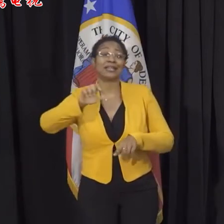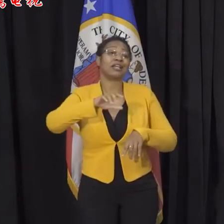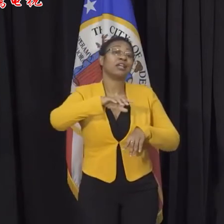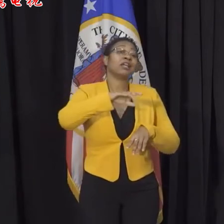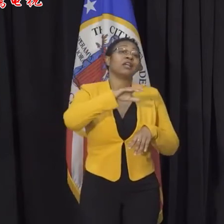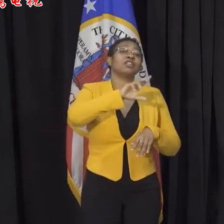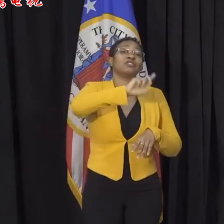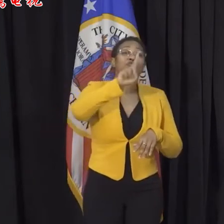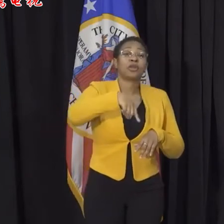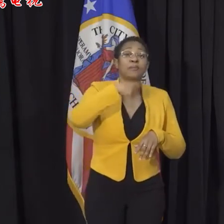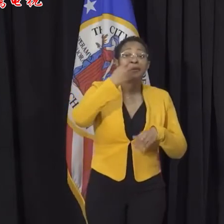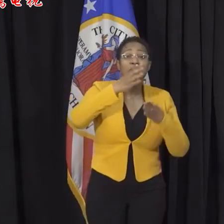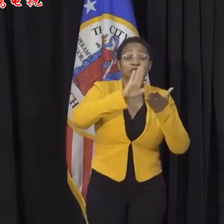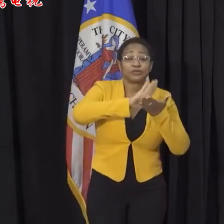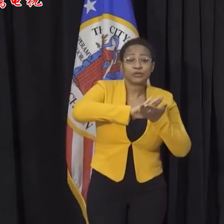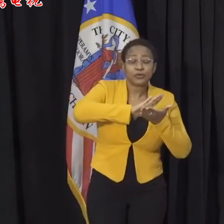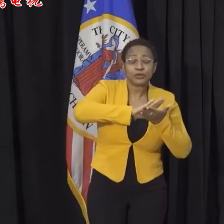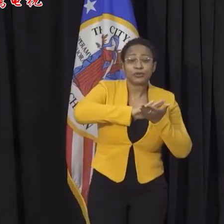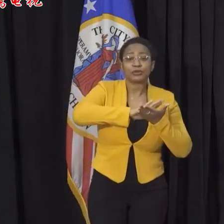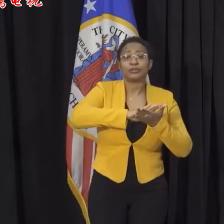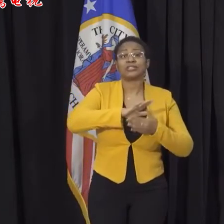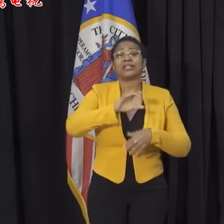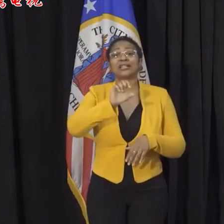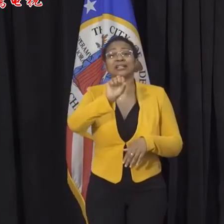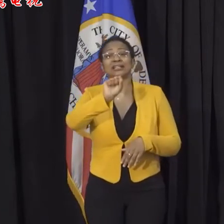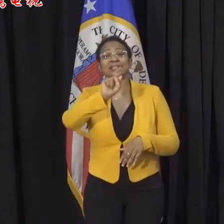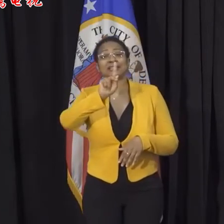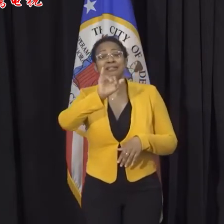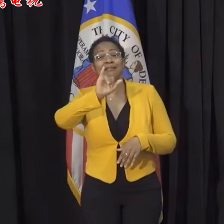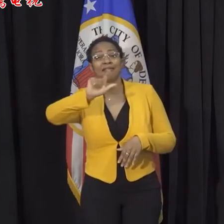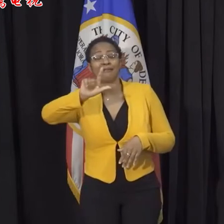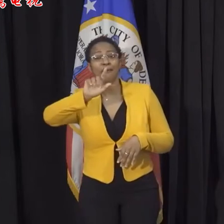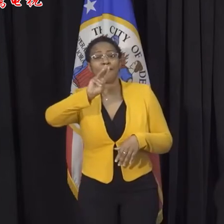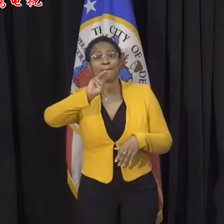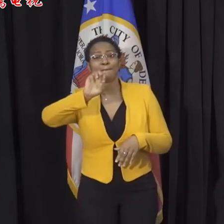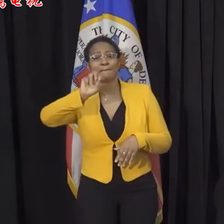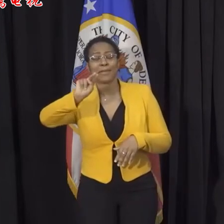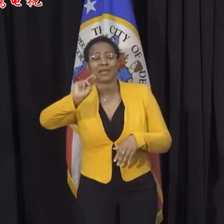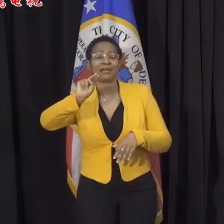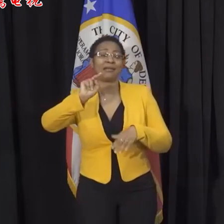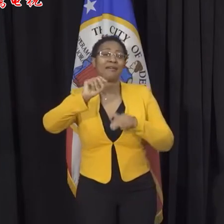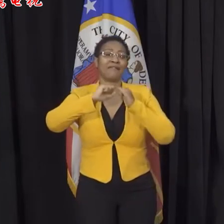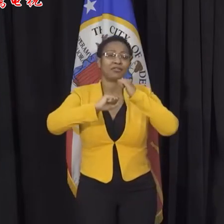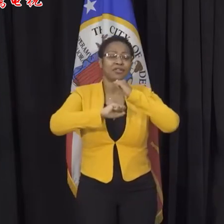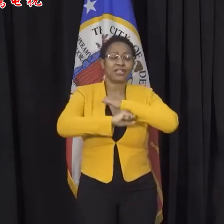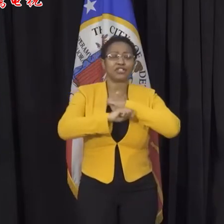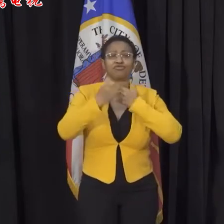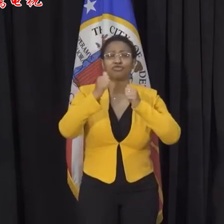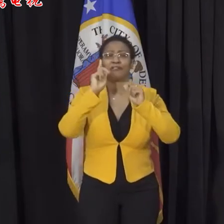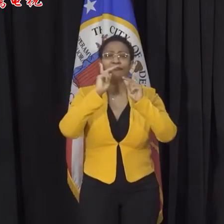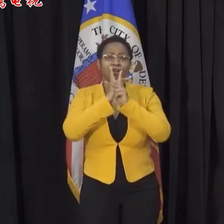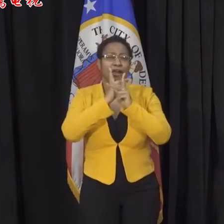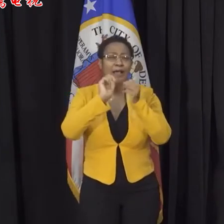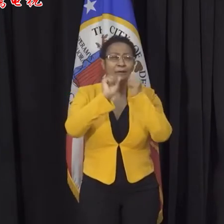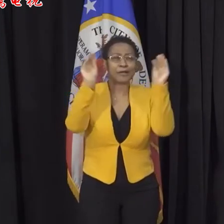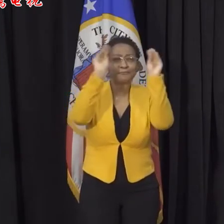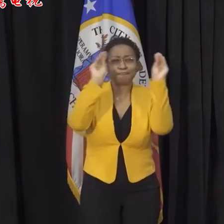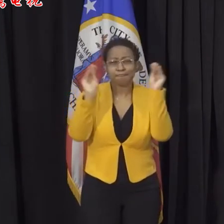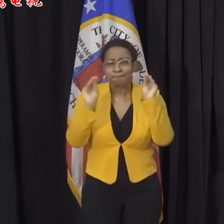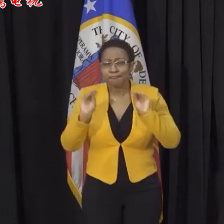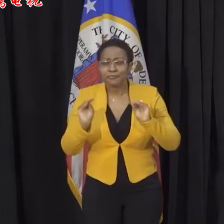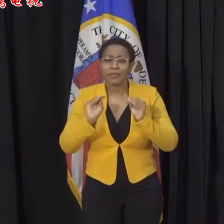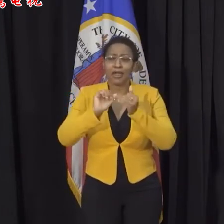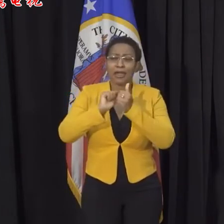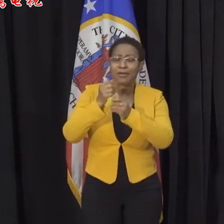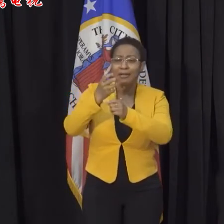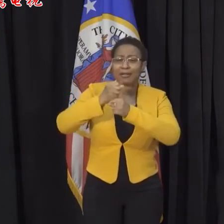Skillman Foundation, and we started to hammer out how exactly could this come together? What logistically needs to happen? How do we get the laptops? How do we